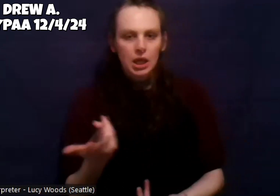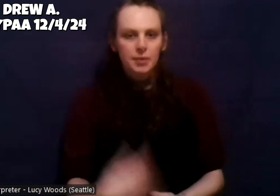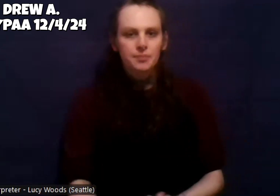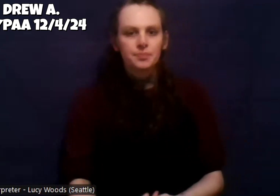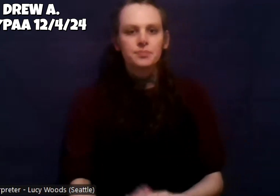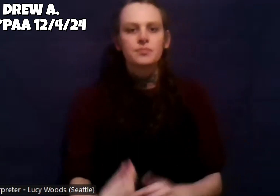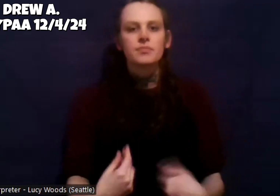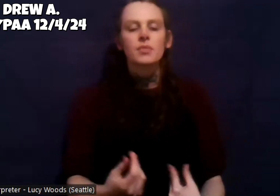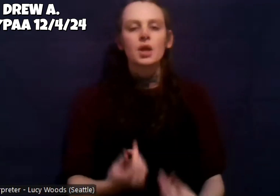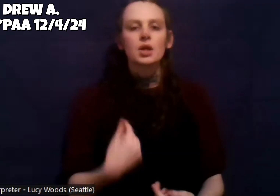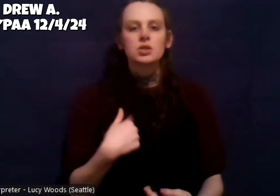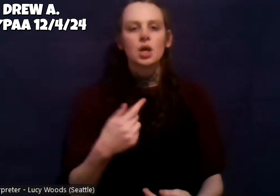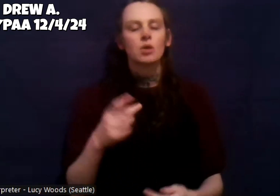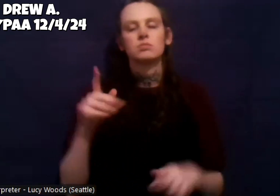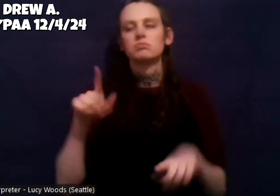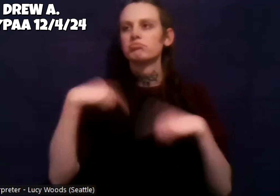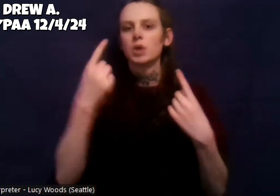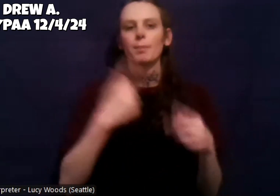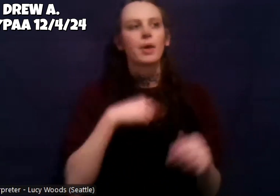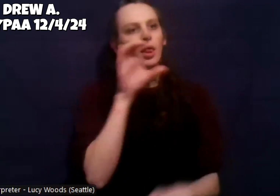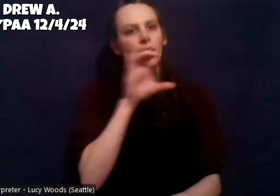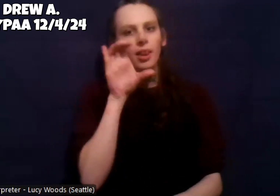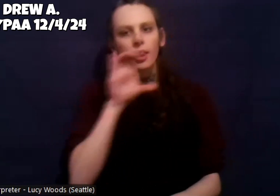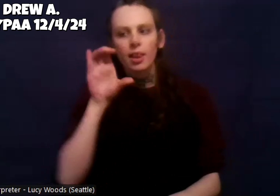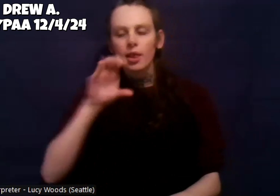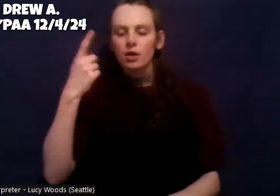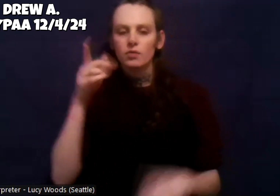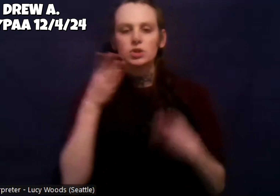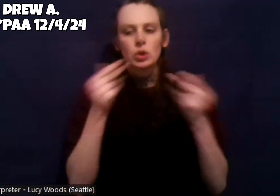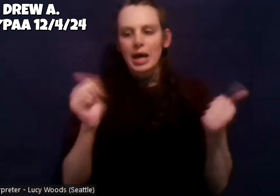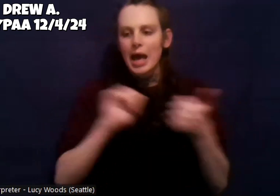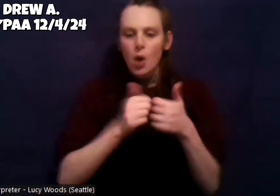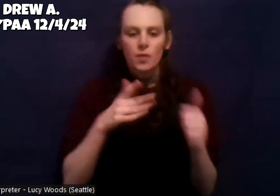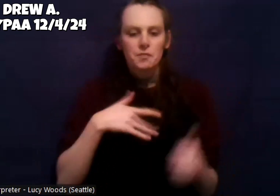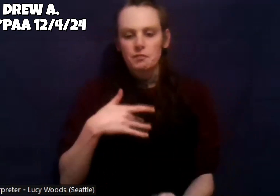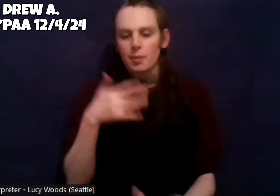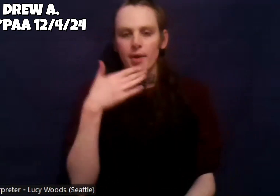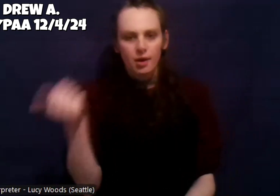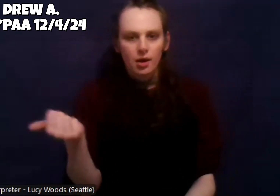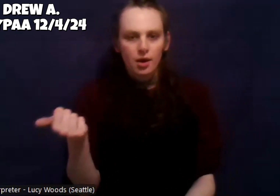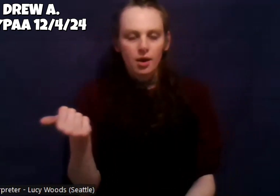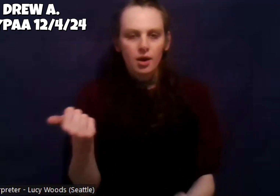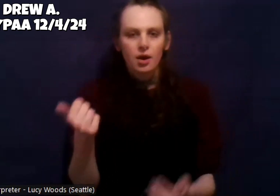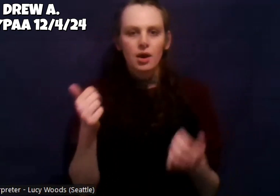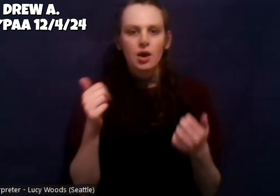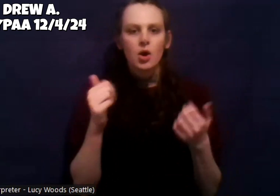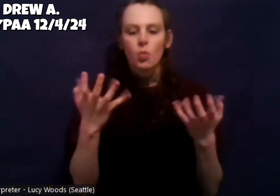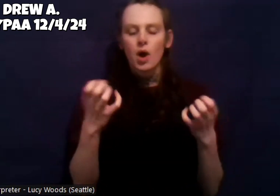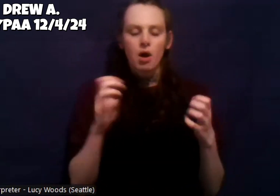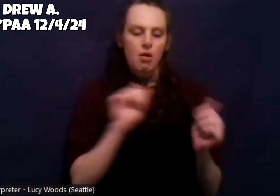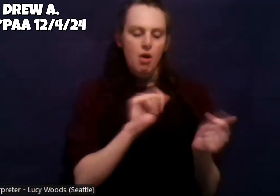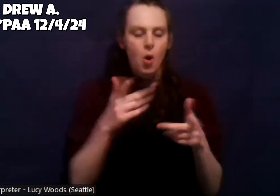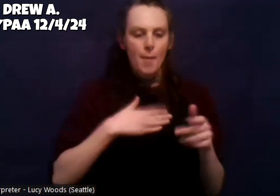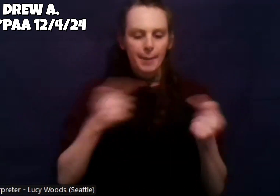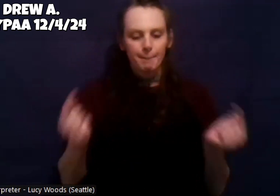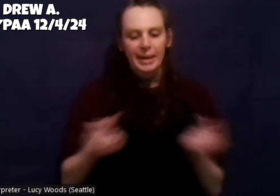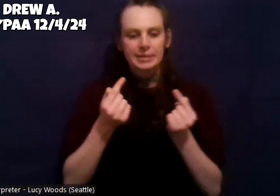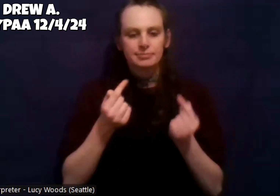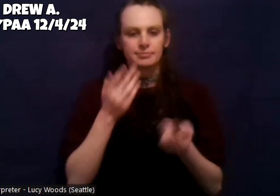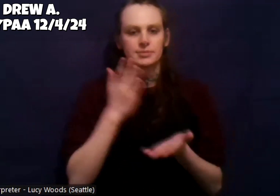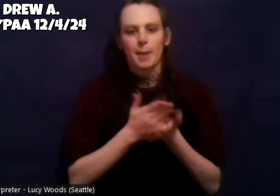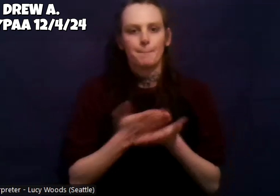I've been like searching for like the solution to like feel better, to like make all the pain inside stop. My first